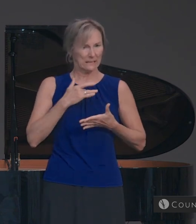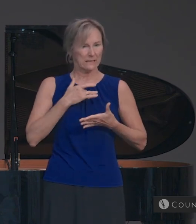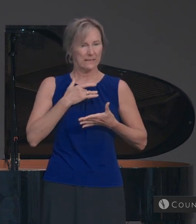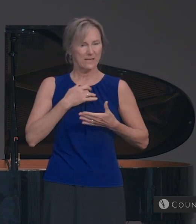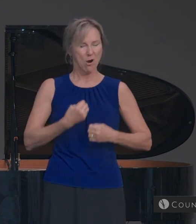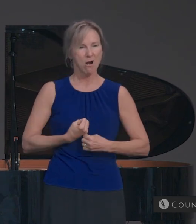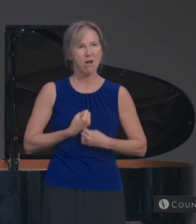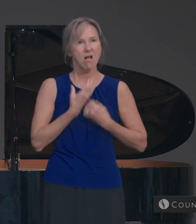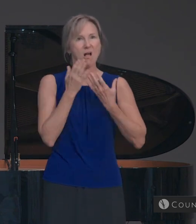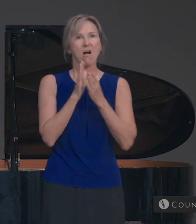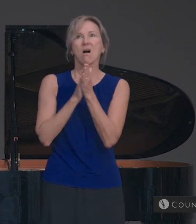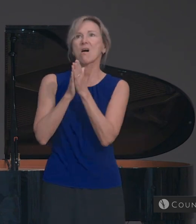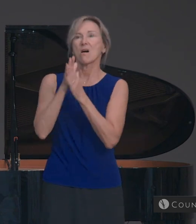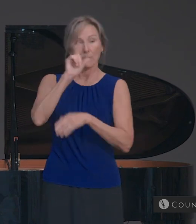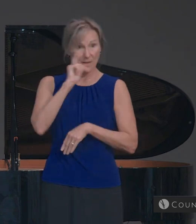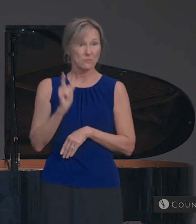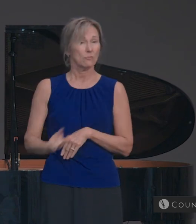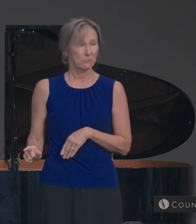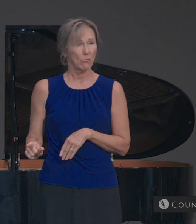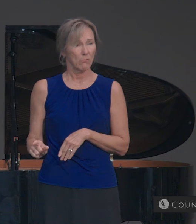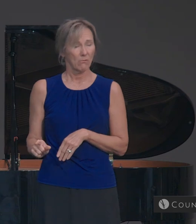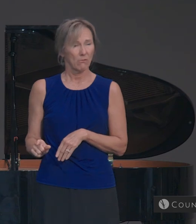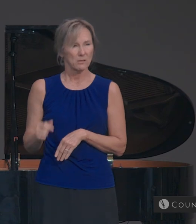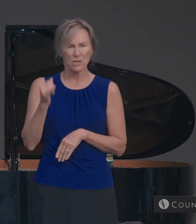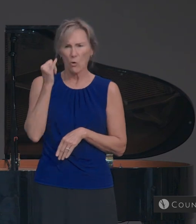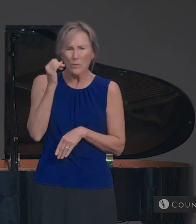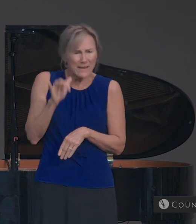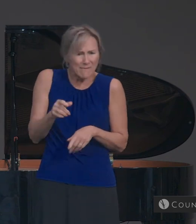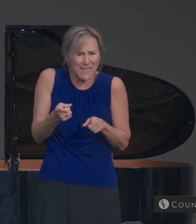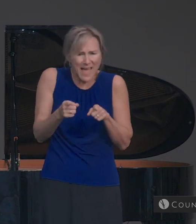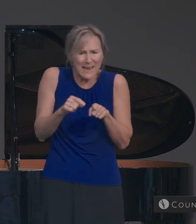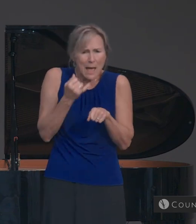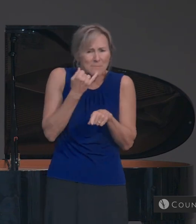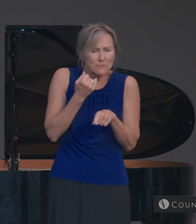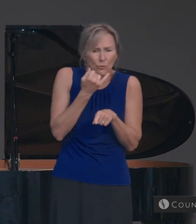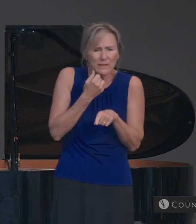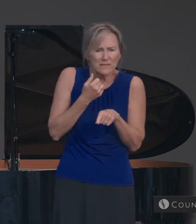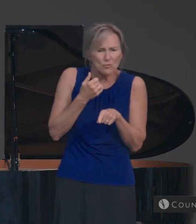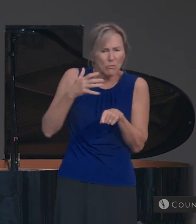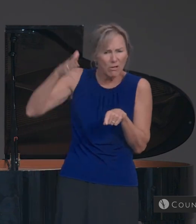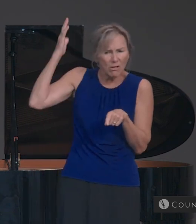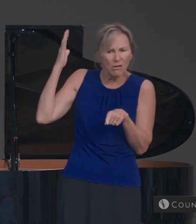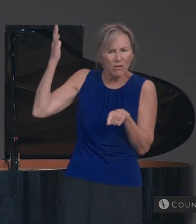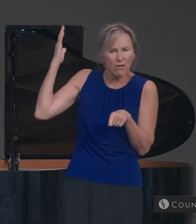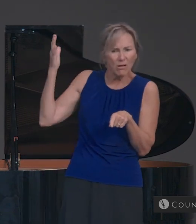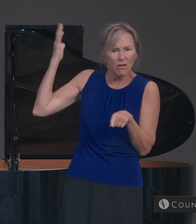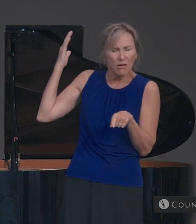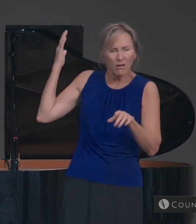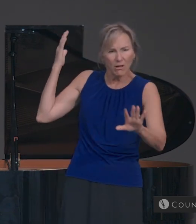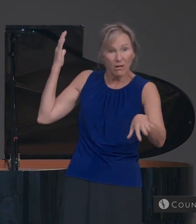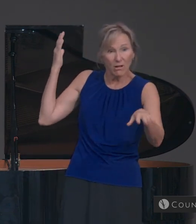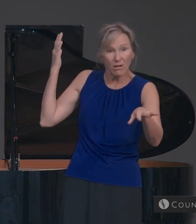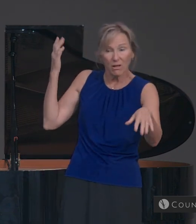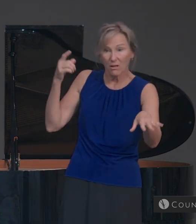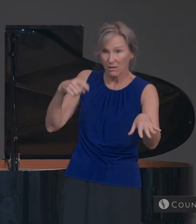in the land of Judah that was so far off. Do you think it can happen